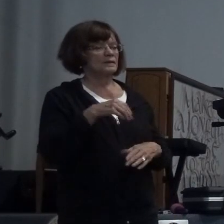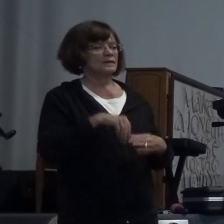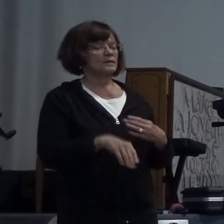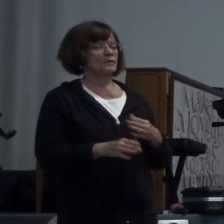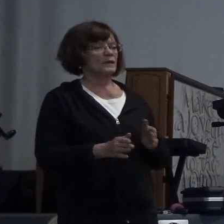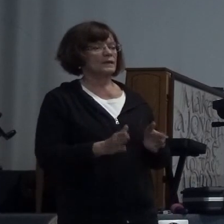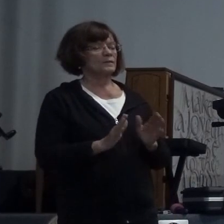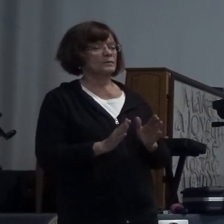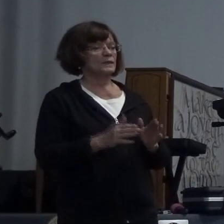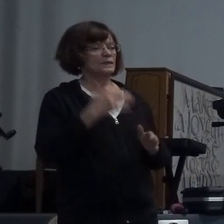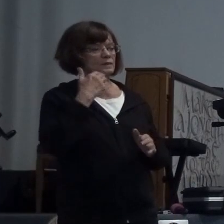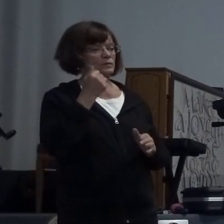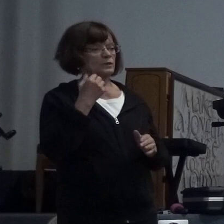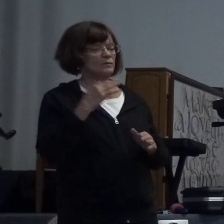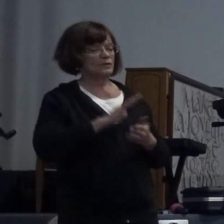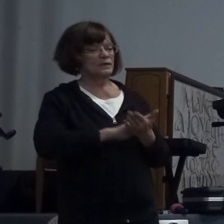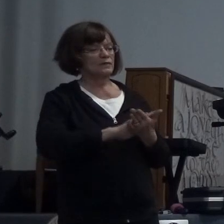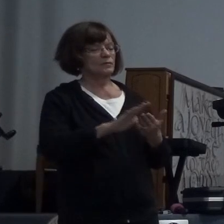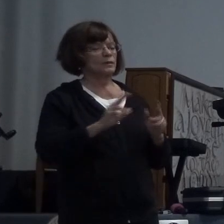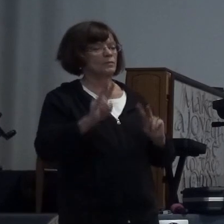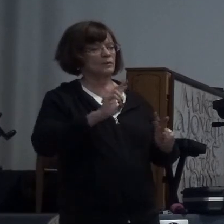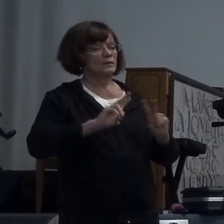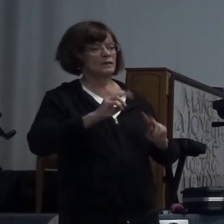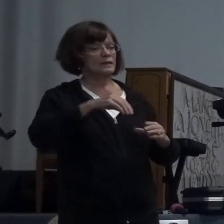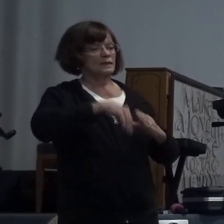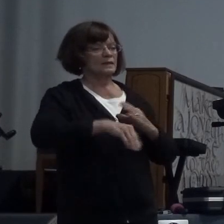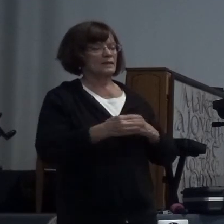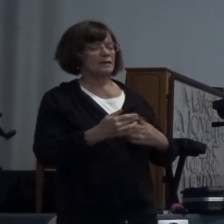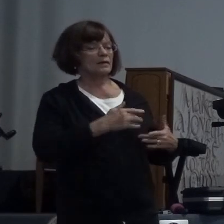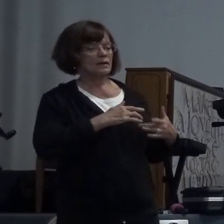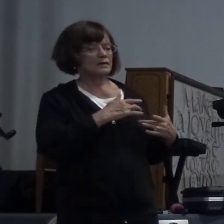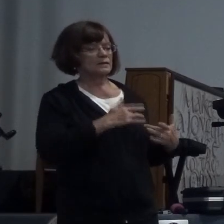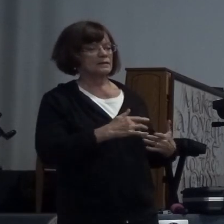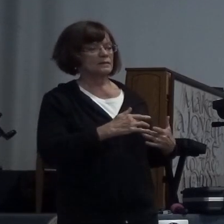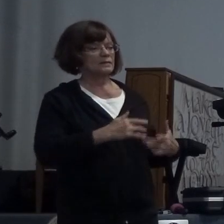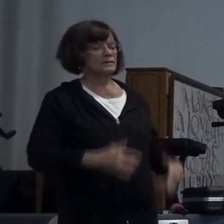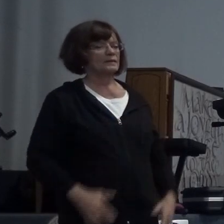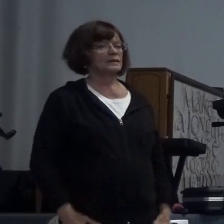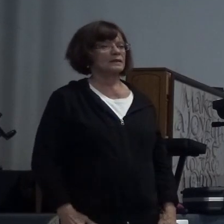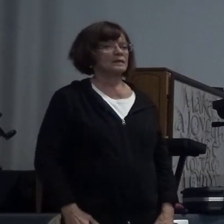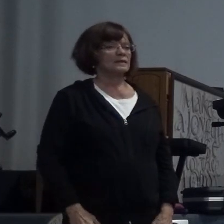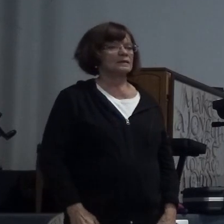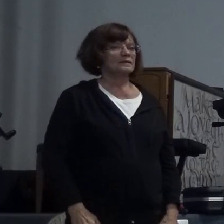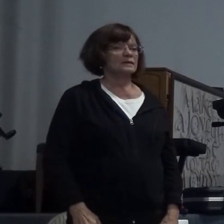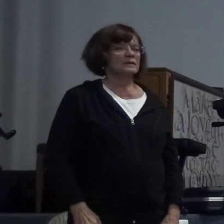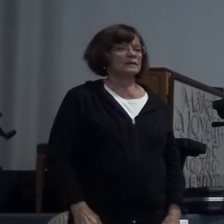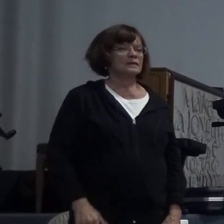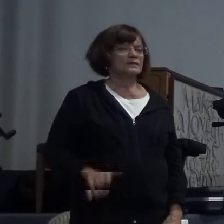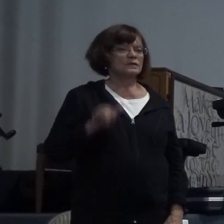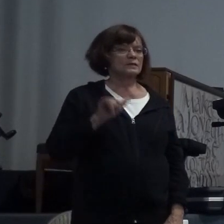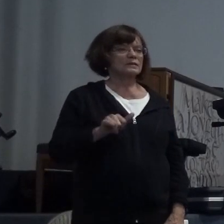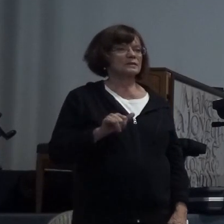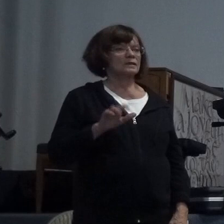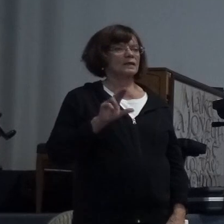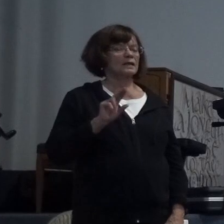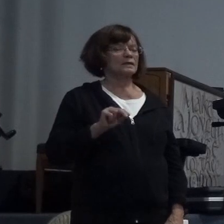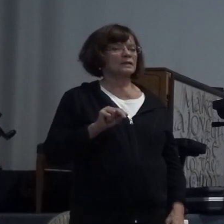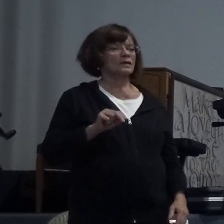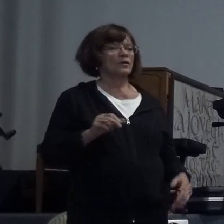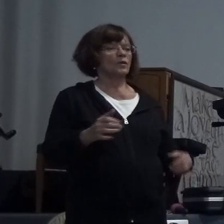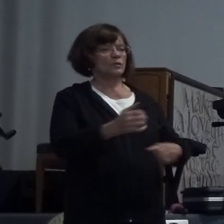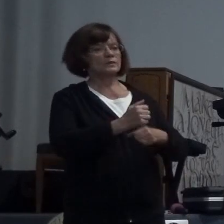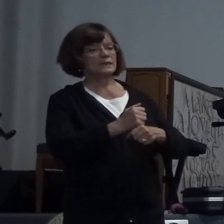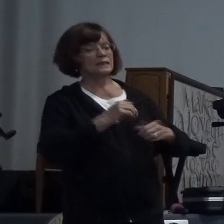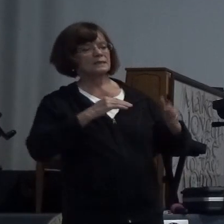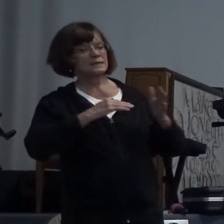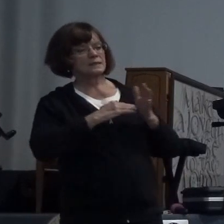know, because we forgive people in our heart, we may not even have to outward say it to someone. We just don't hold it against them. You know, we don't have